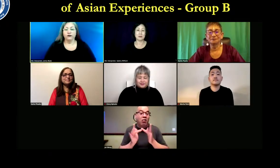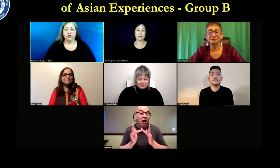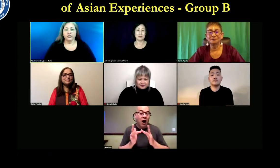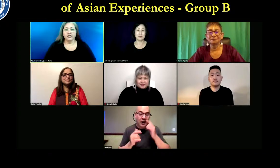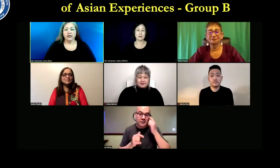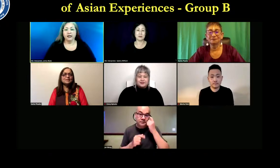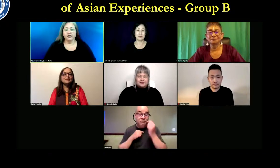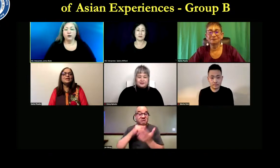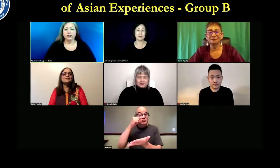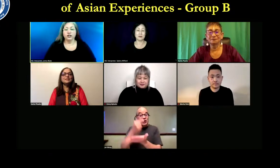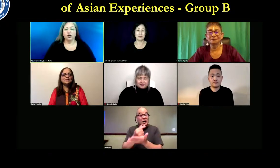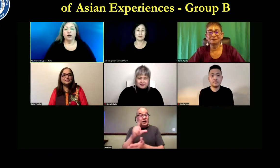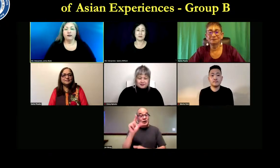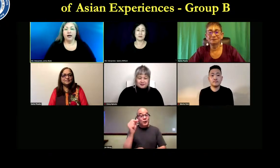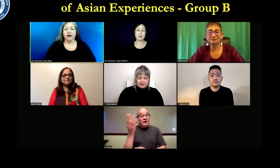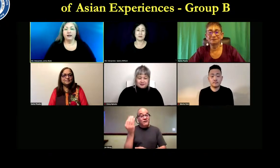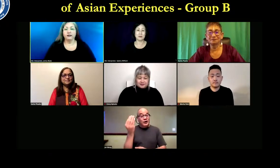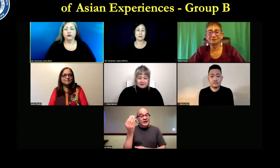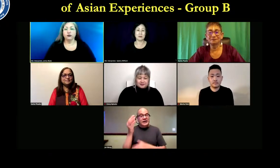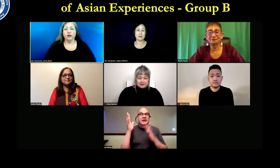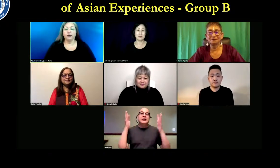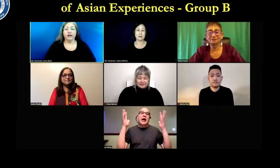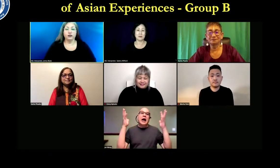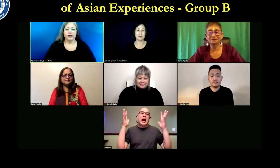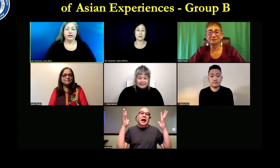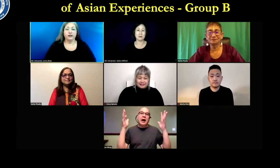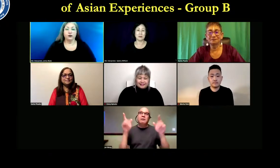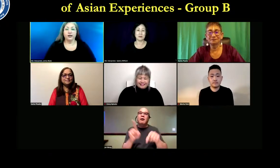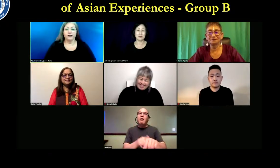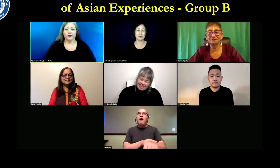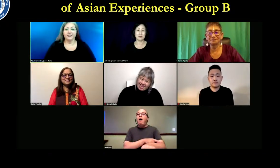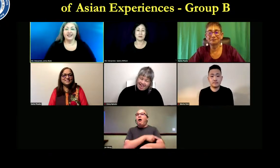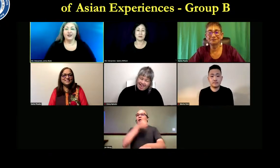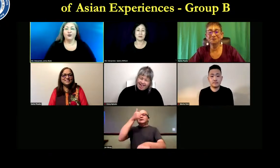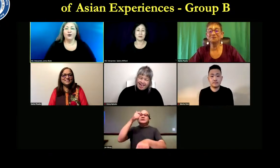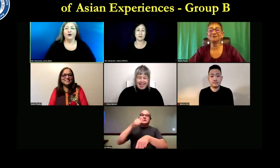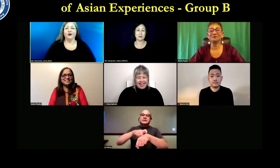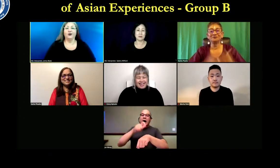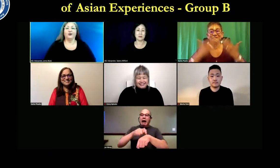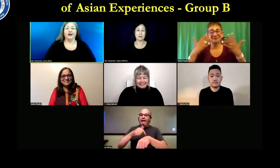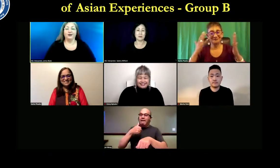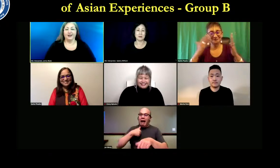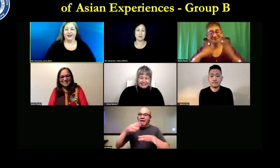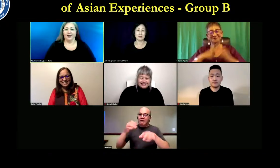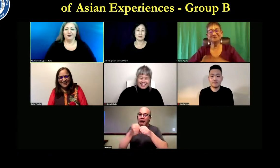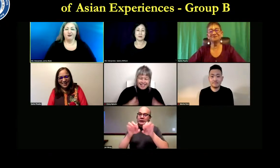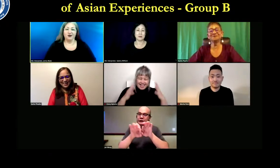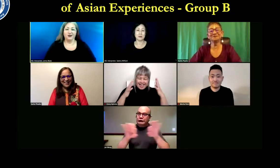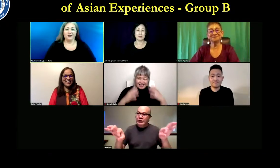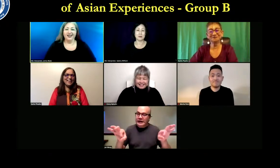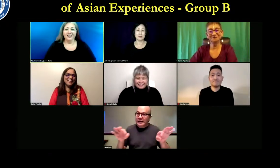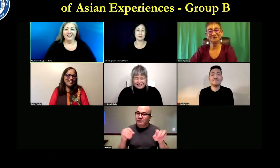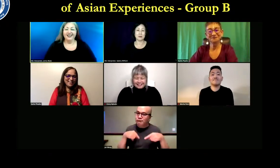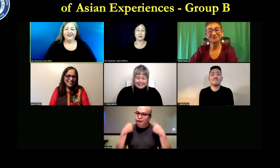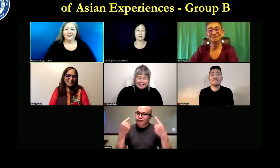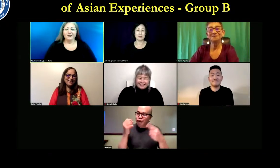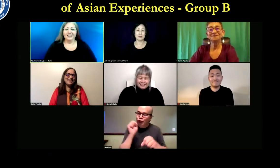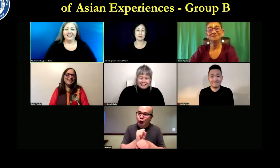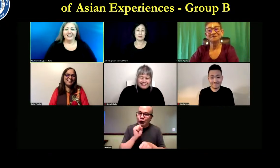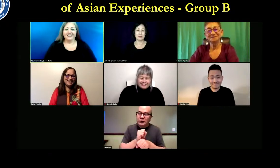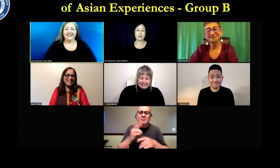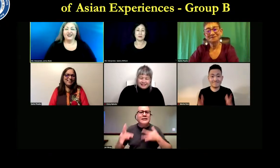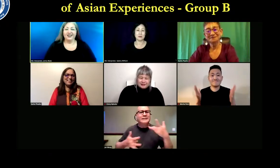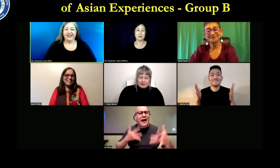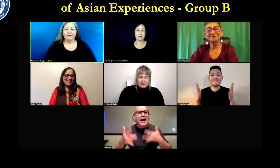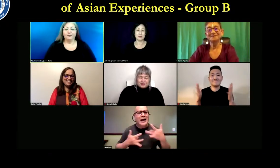Capella University, which is an online school. I graduated in 2014. Woo, that was a long road for me to